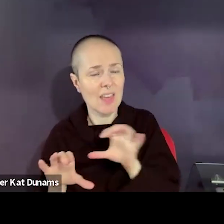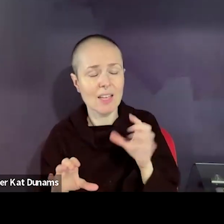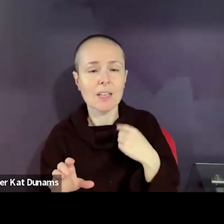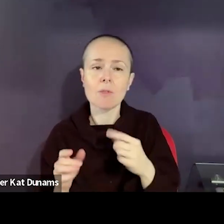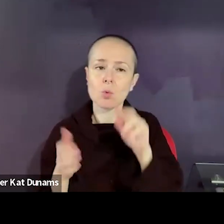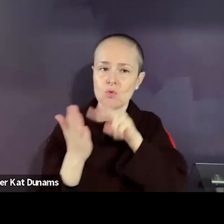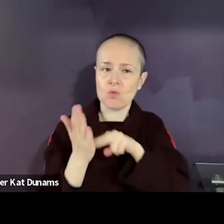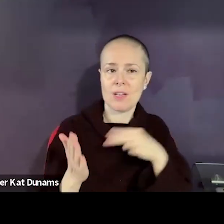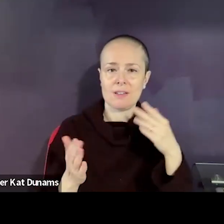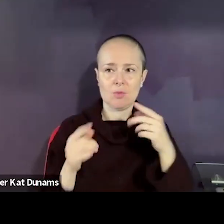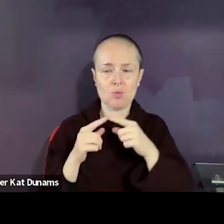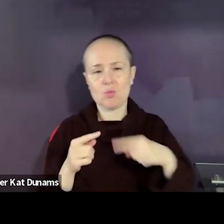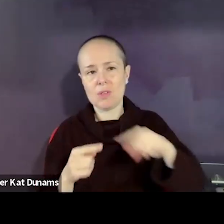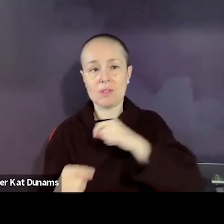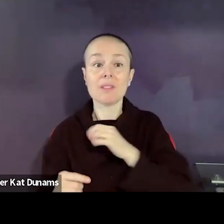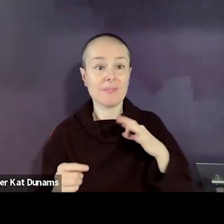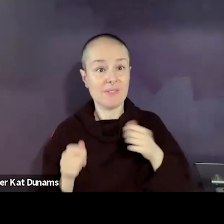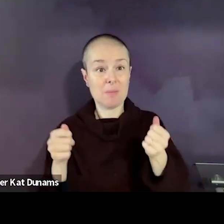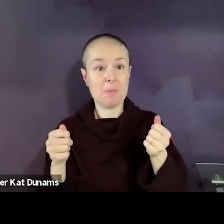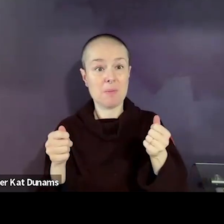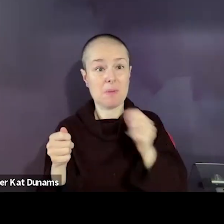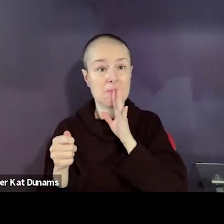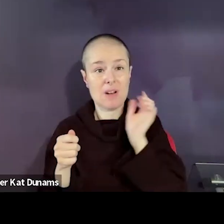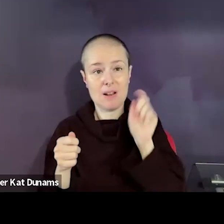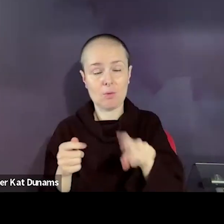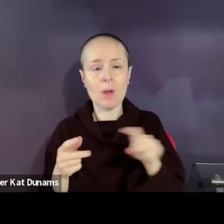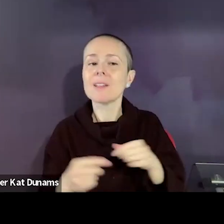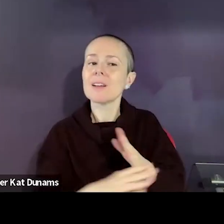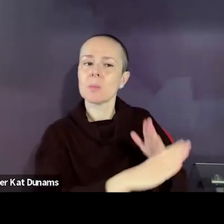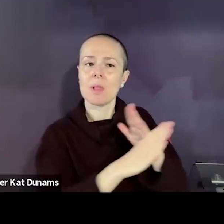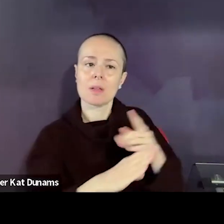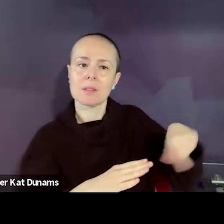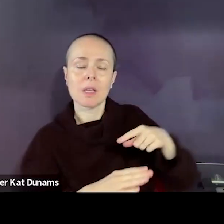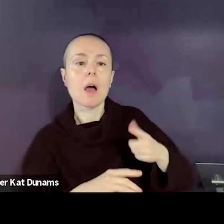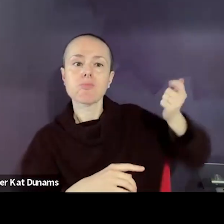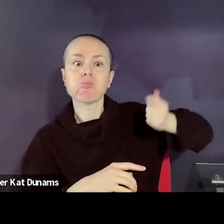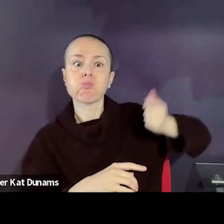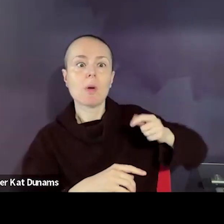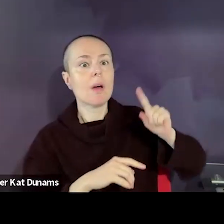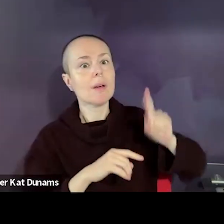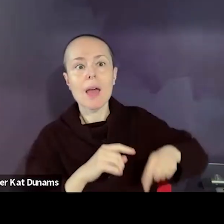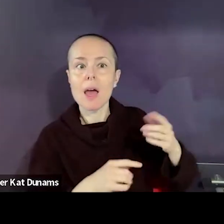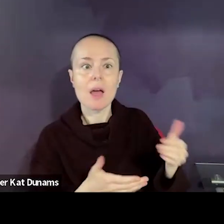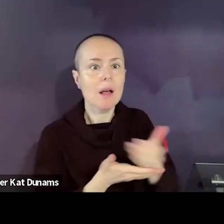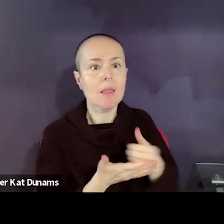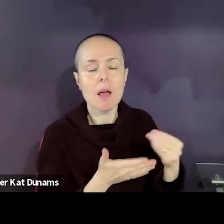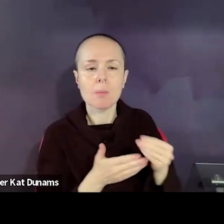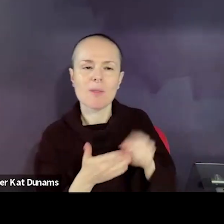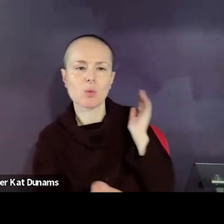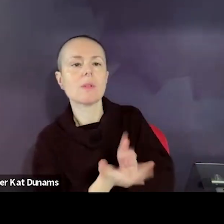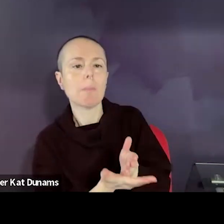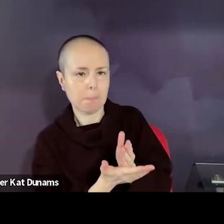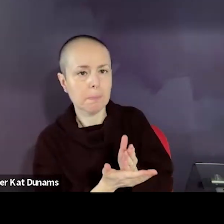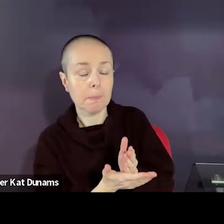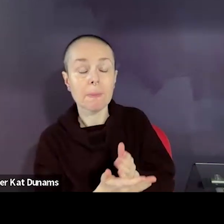staff. And a promise to stop blocking the dancers from unemployment, which the company had been doing since their firing in August. This didn't